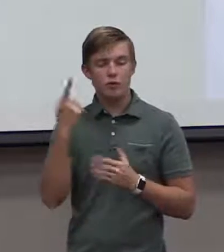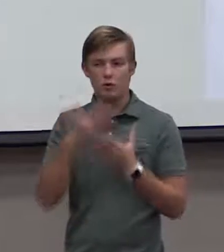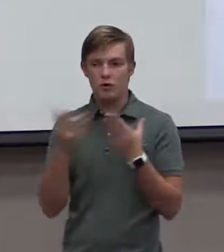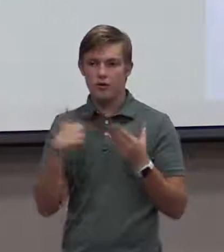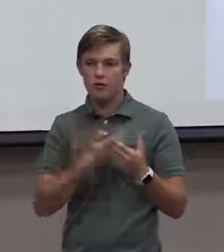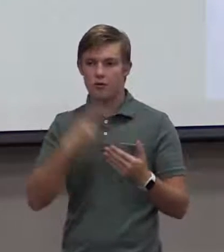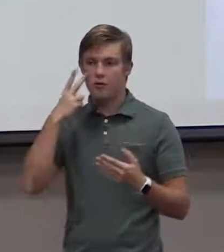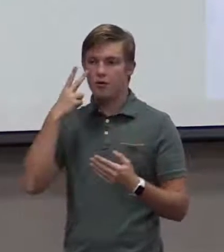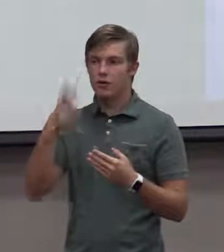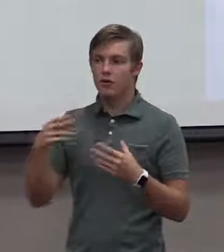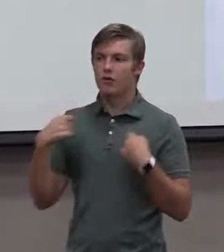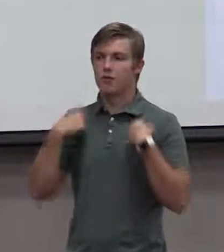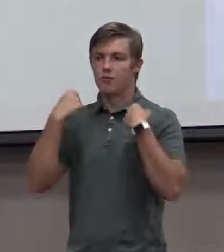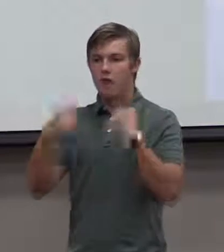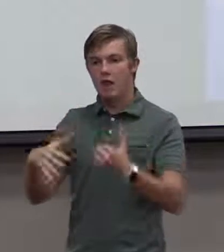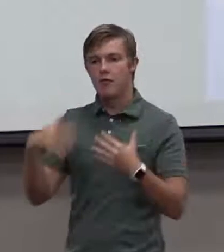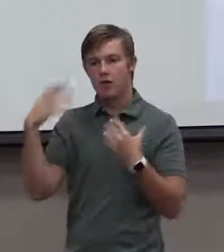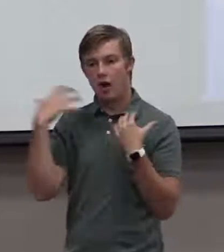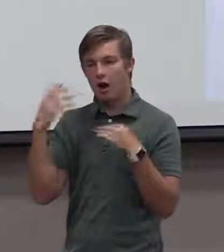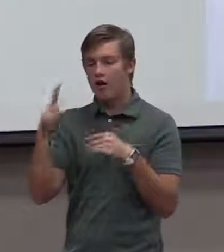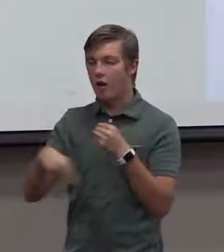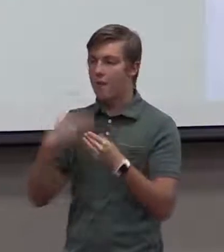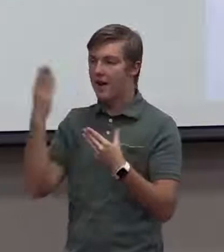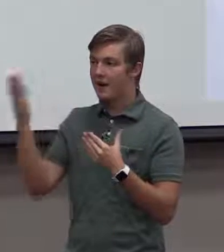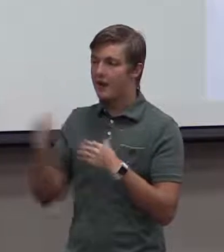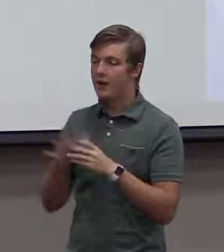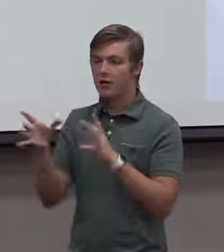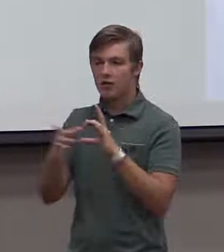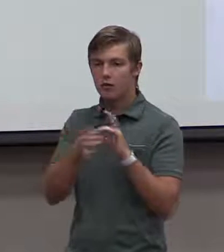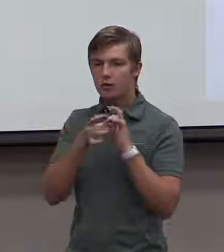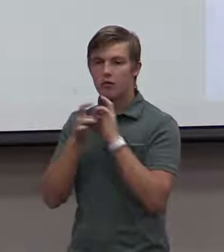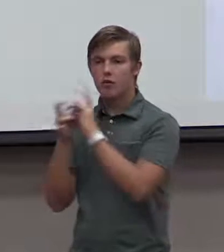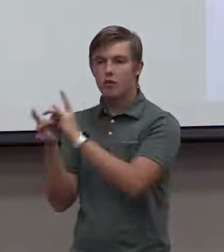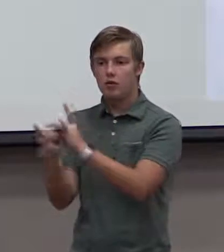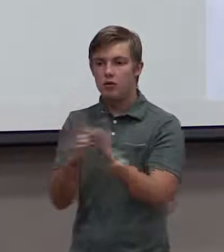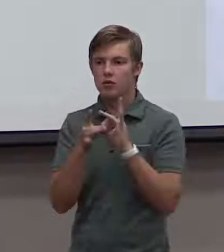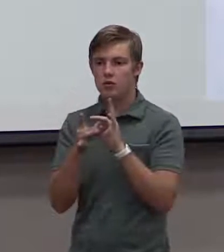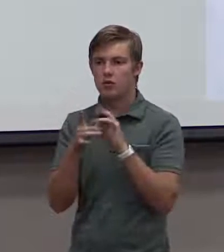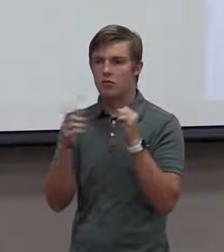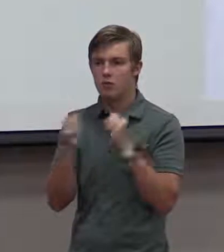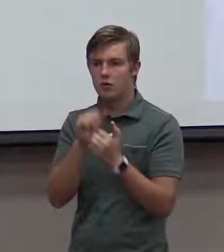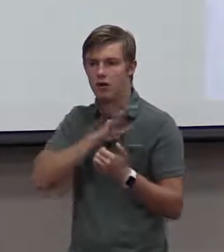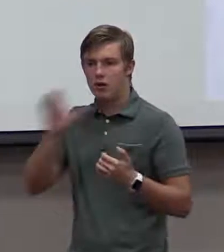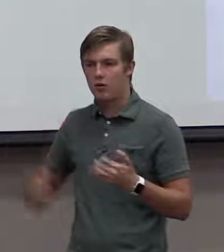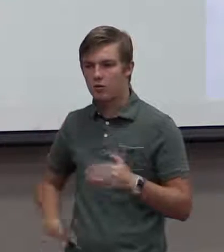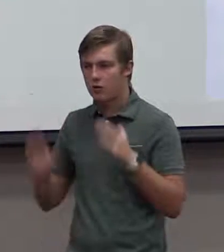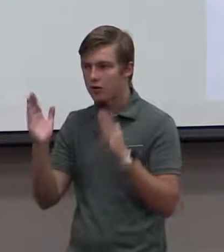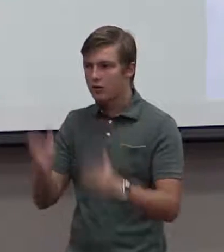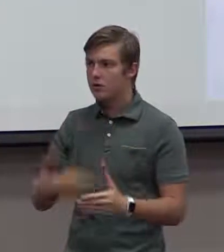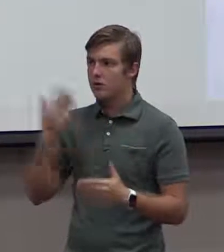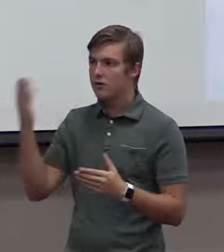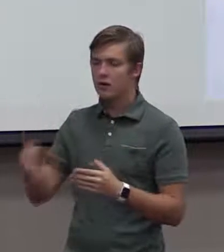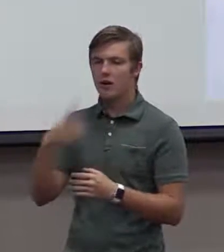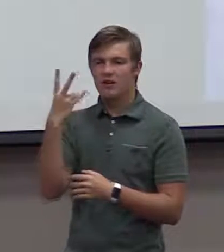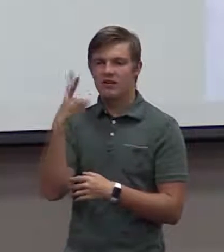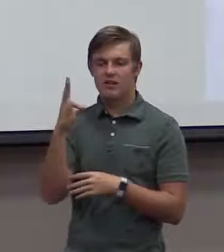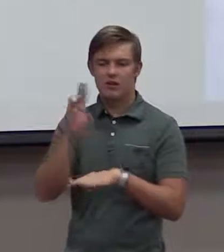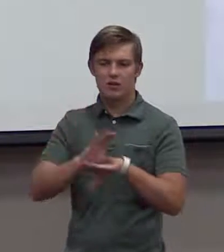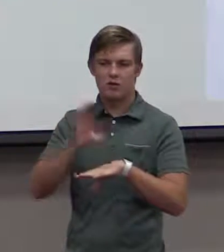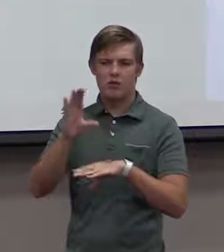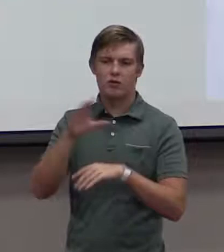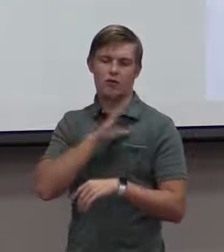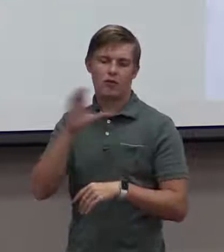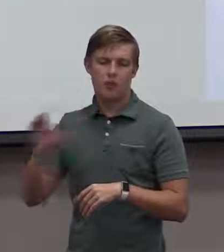powerfully awesome about Alaska is the unity amongst the Christians there, that there's 17 churches of Christ, and